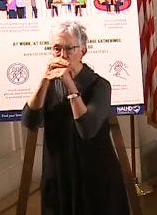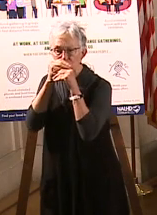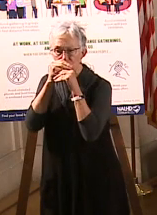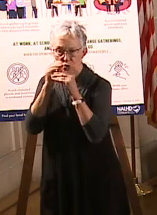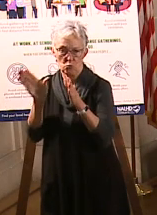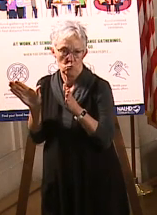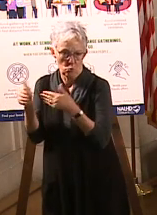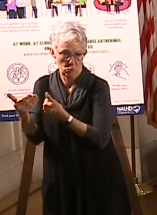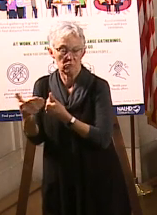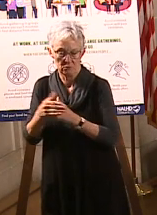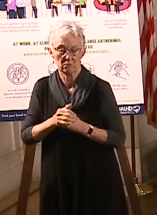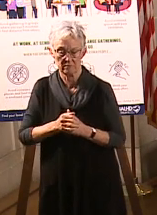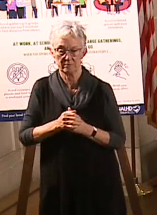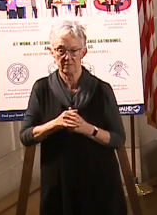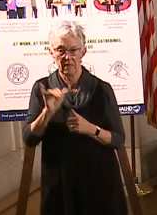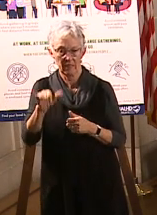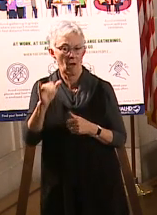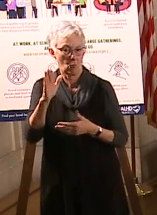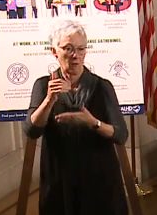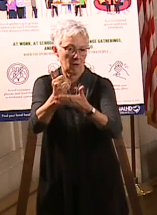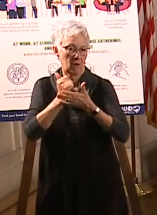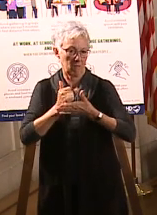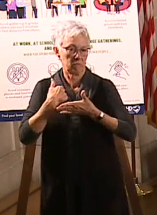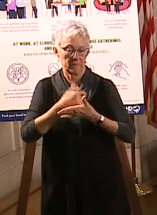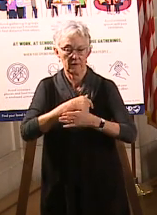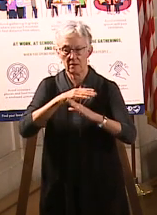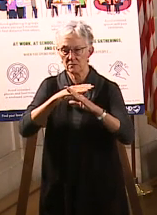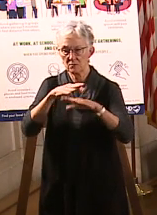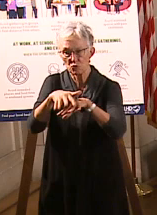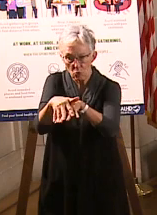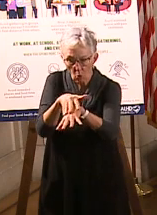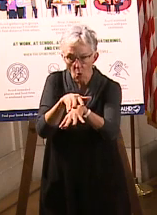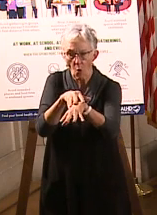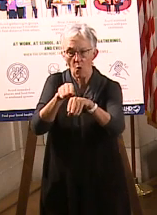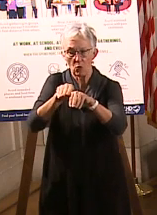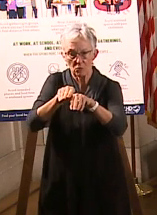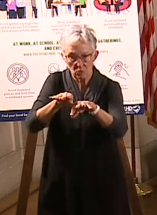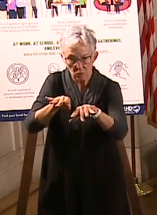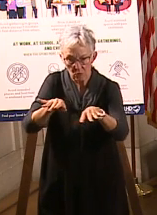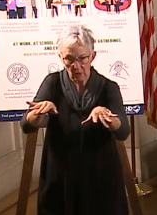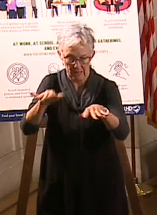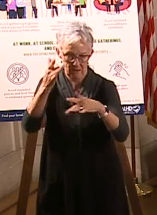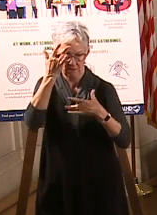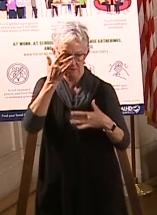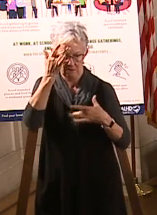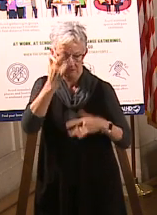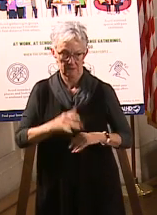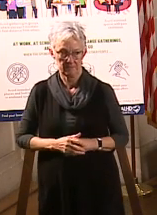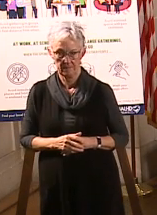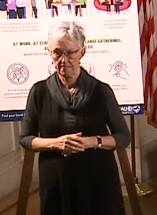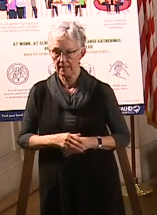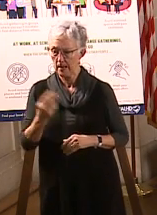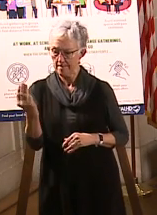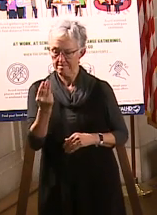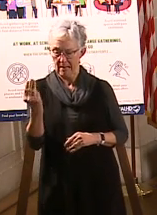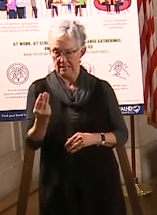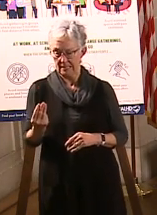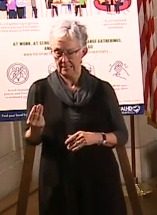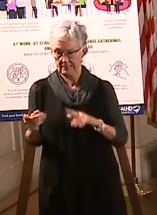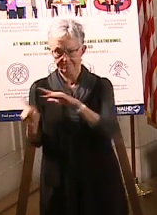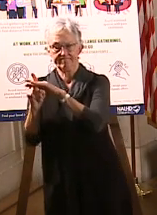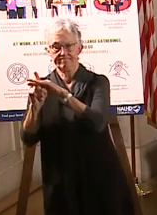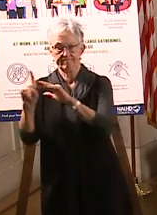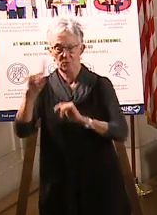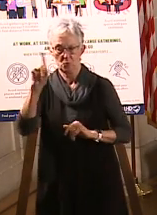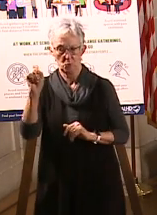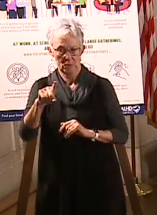down the spread of the virus. Now, we had a question on Monday with regard to the UK strain of the